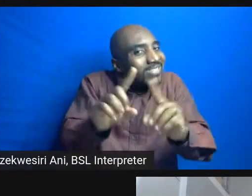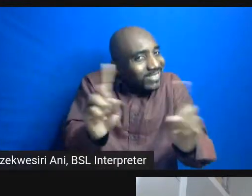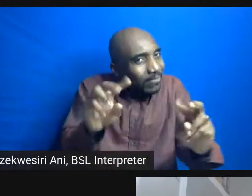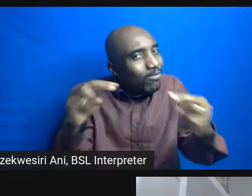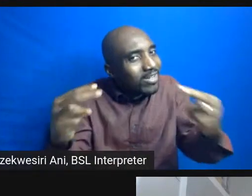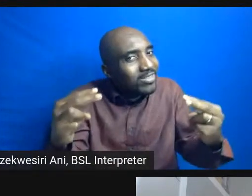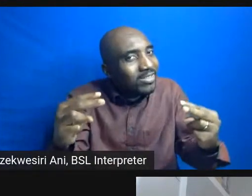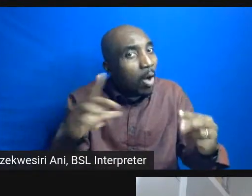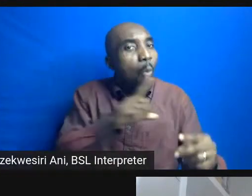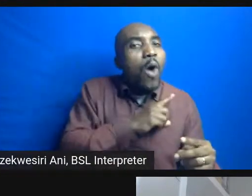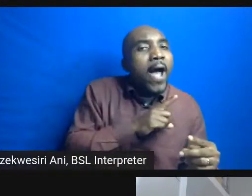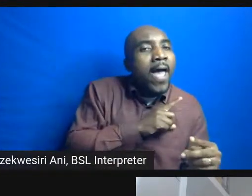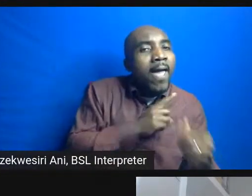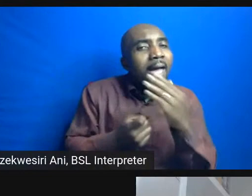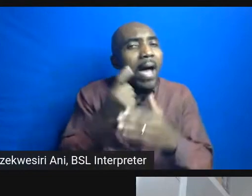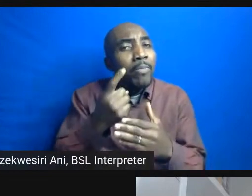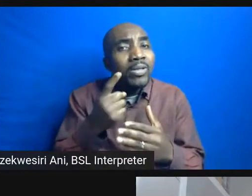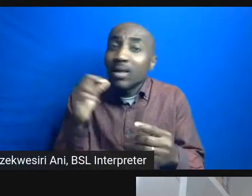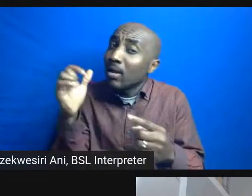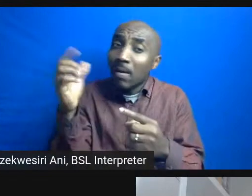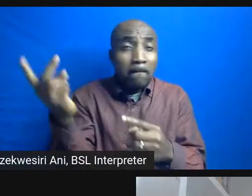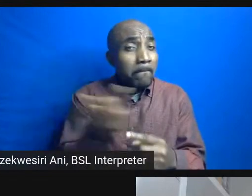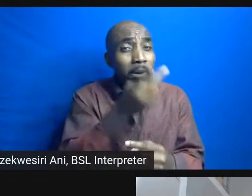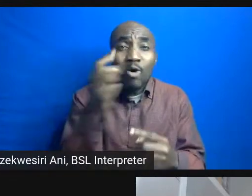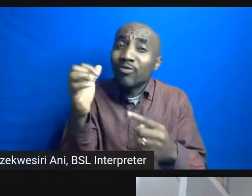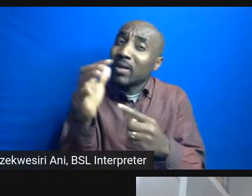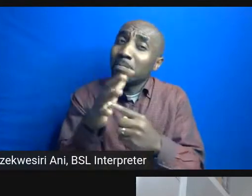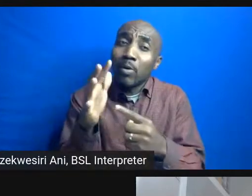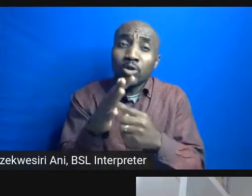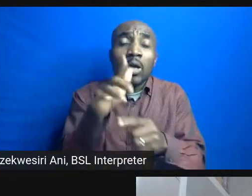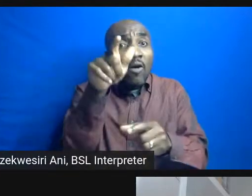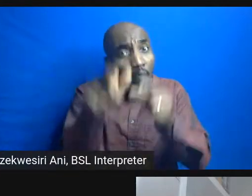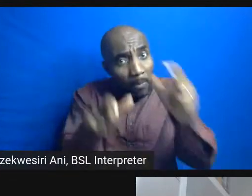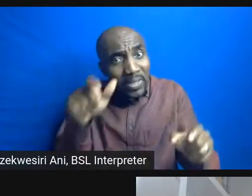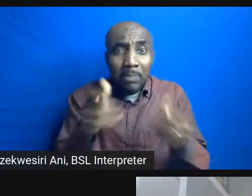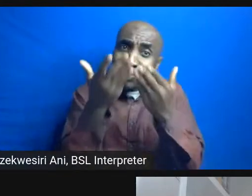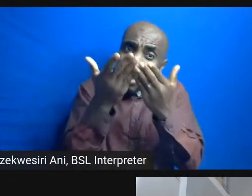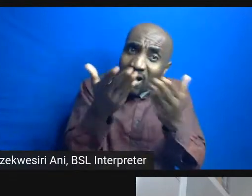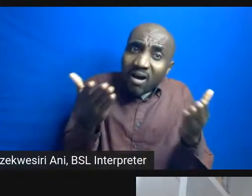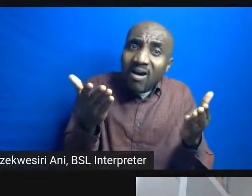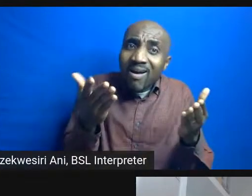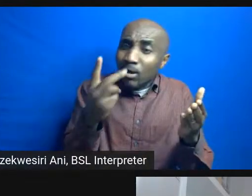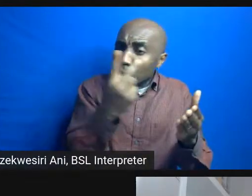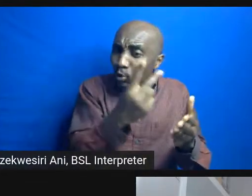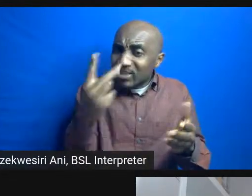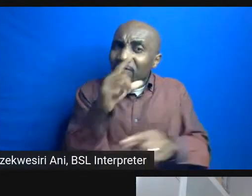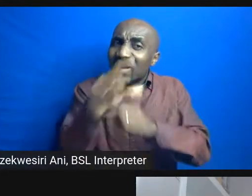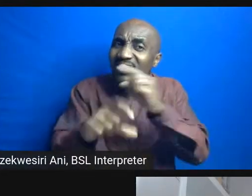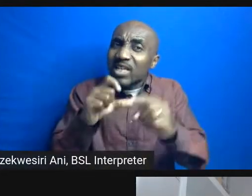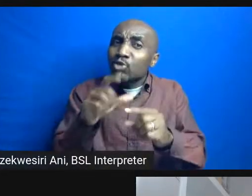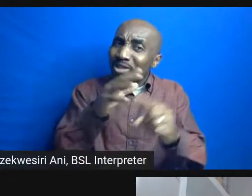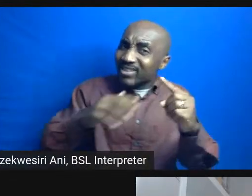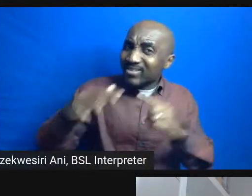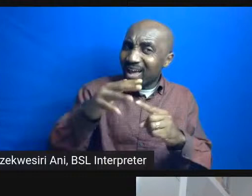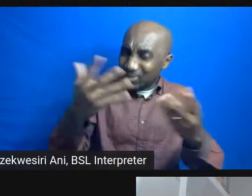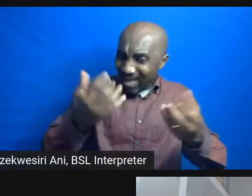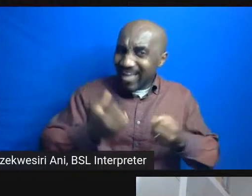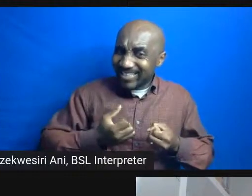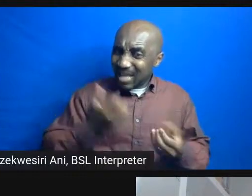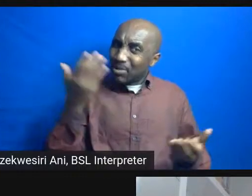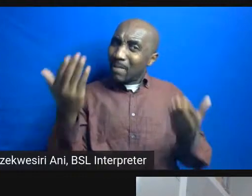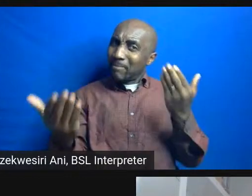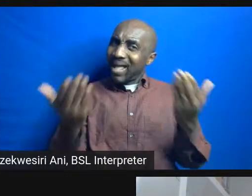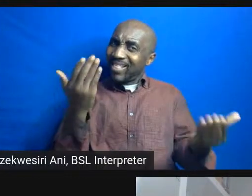they're important for civilized 21st century society to be able